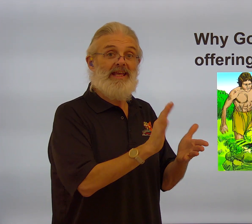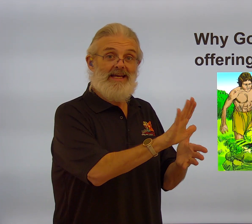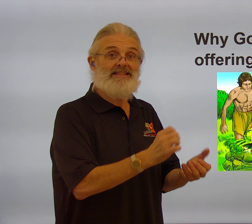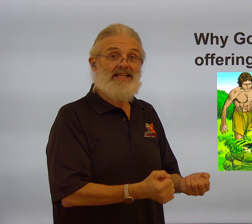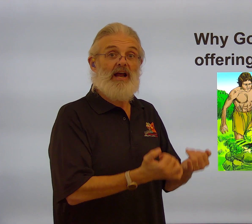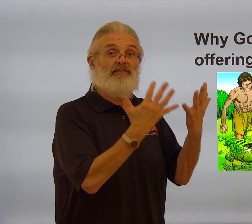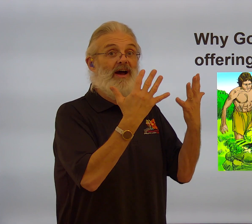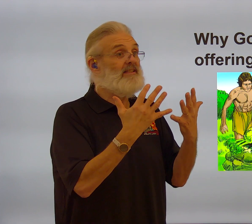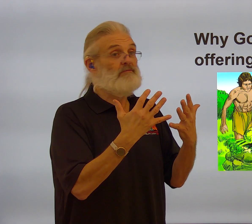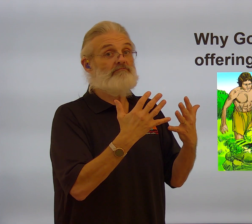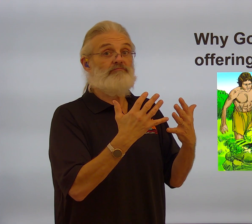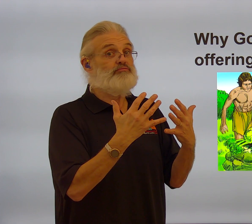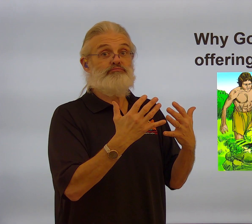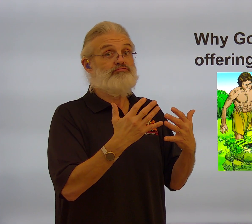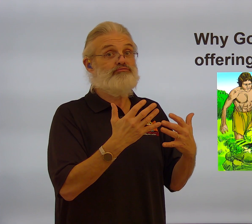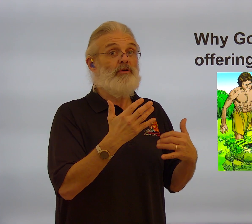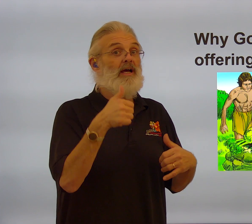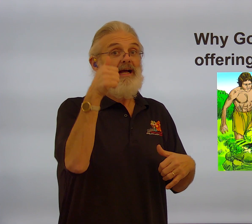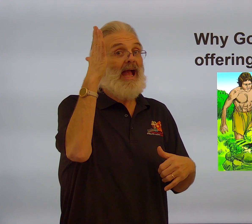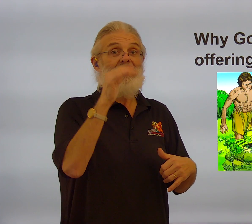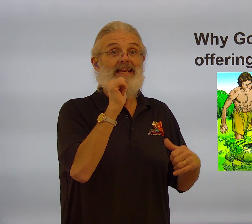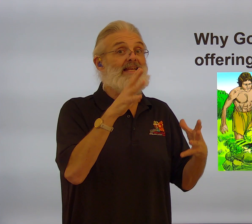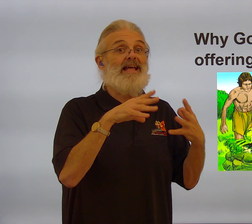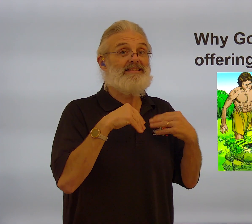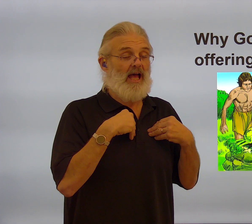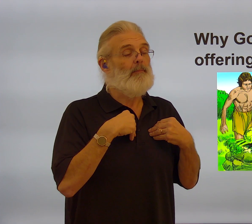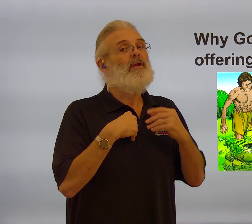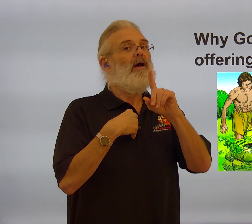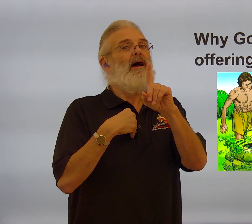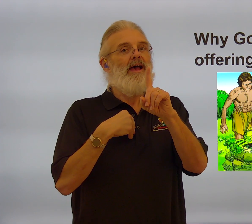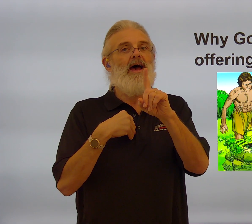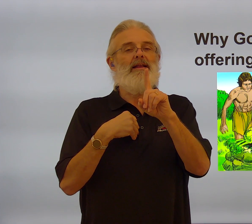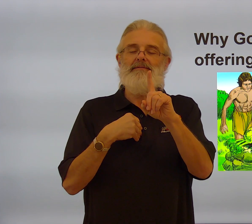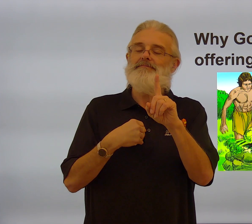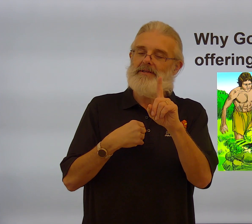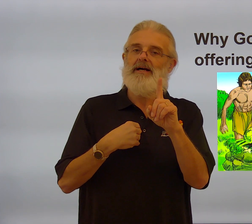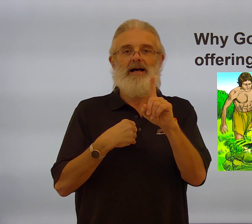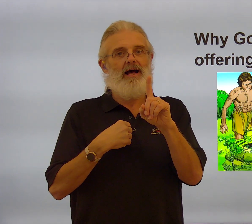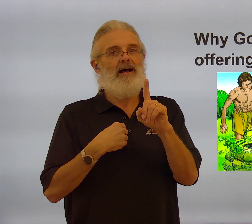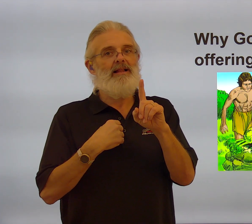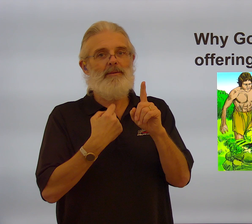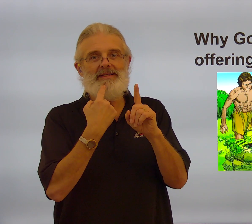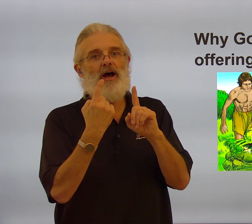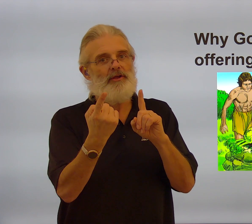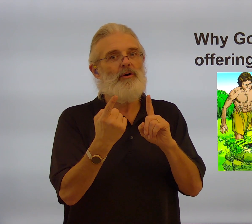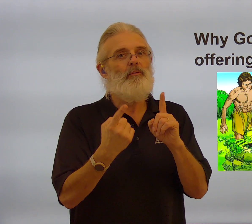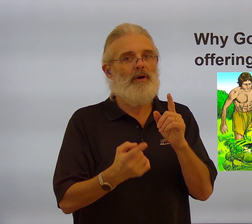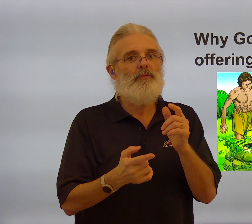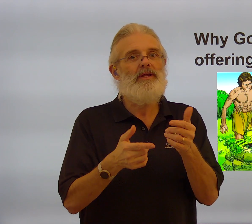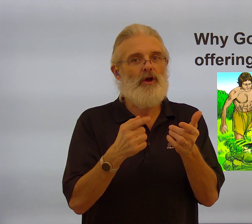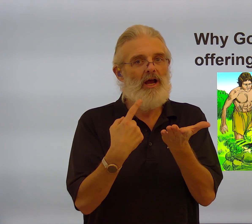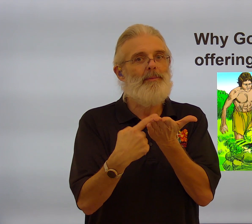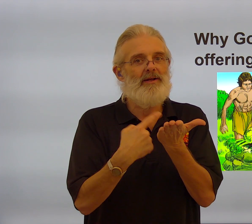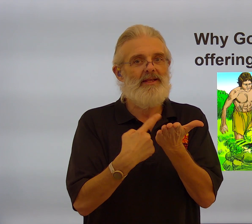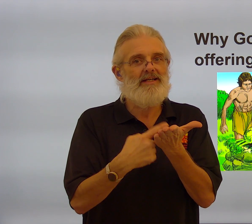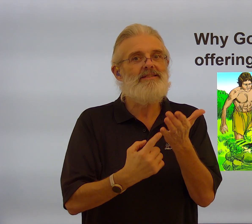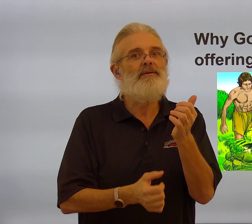his sacrifice, God didn't accept. And let me tell you, when we talk about this, the